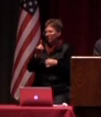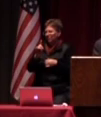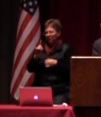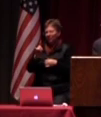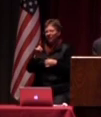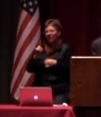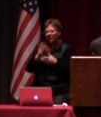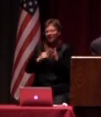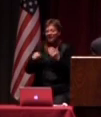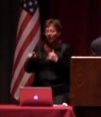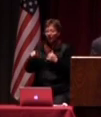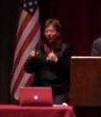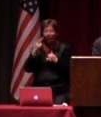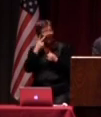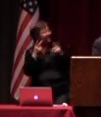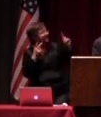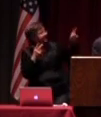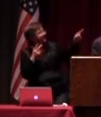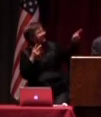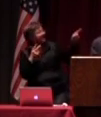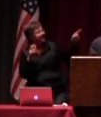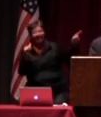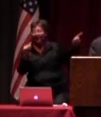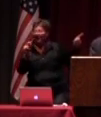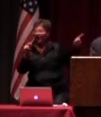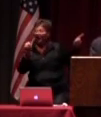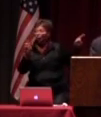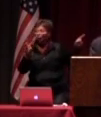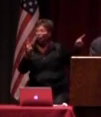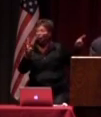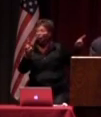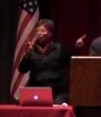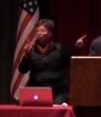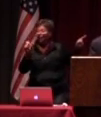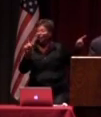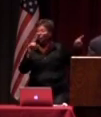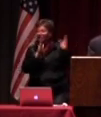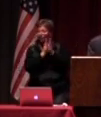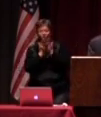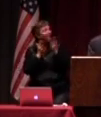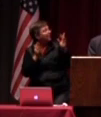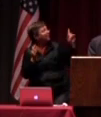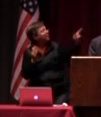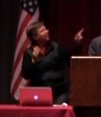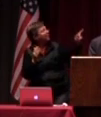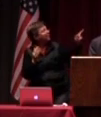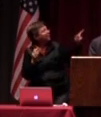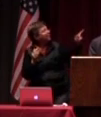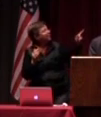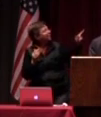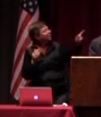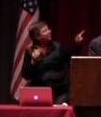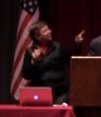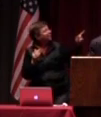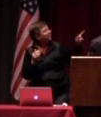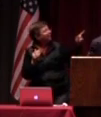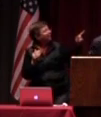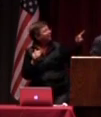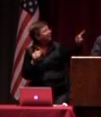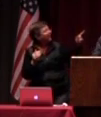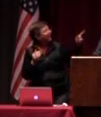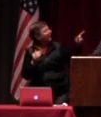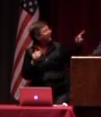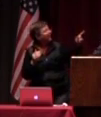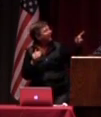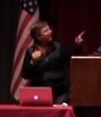may have seen it or even read it, is Andrew Roberts' book, the most recent English language biographer. The British edition of his